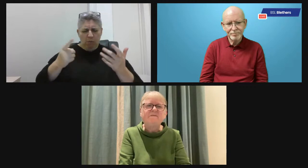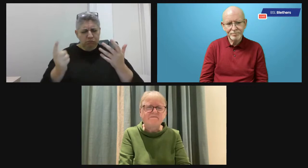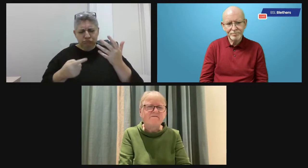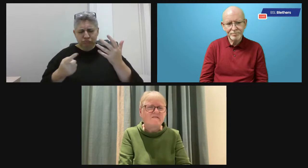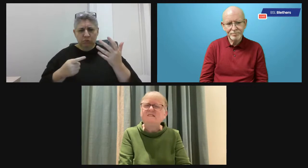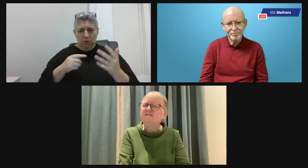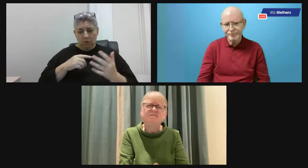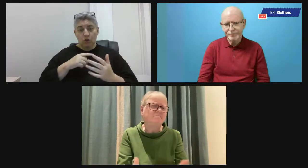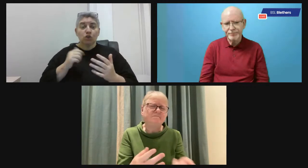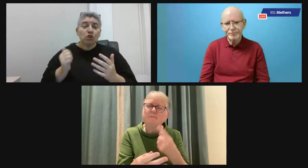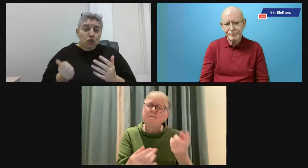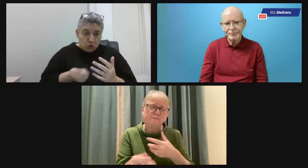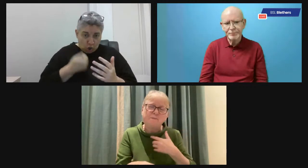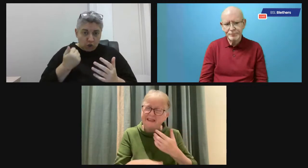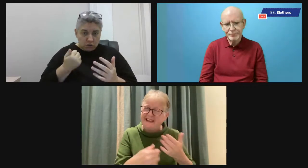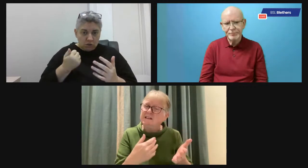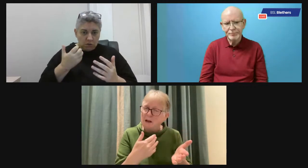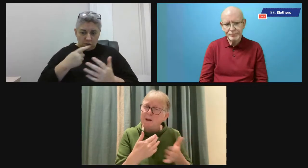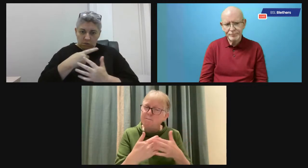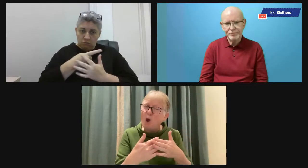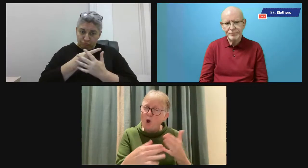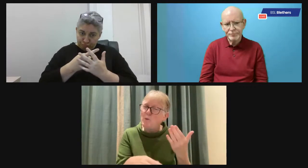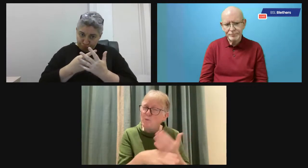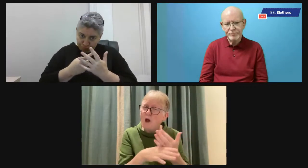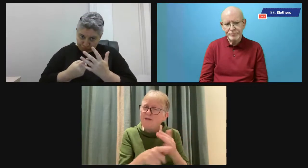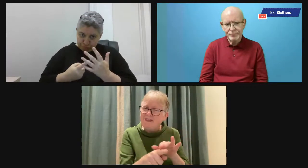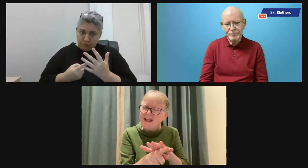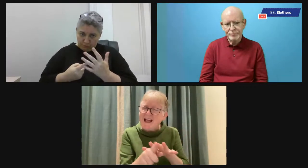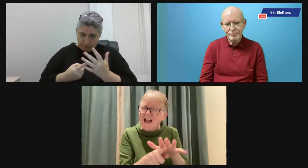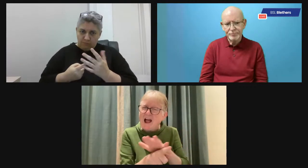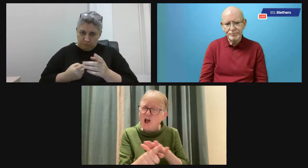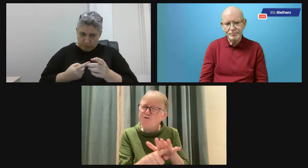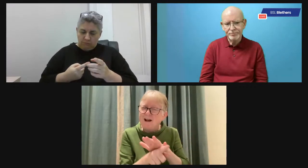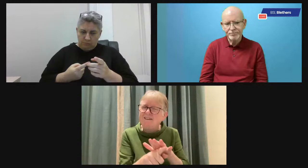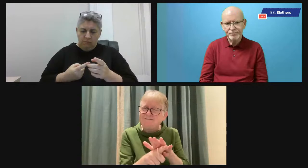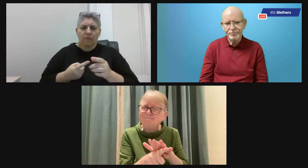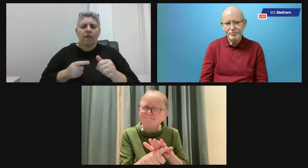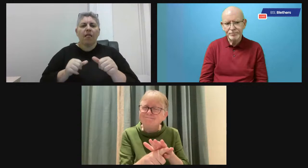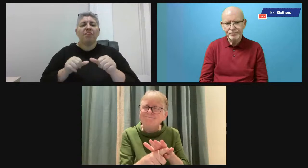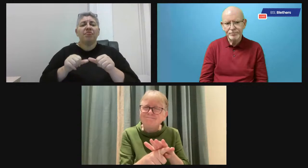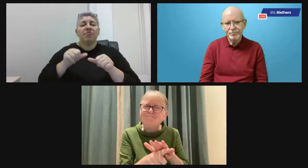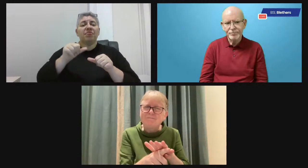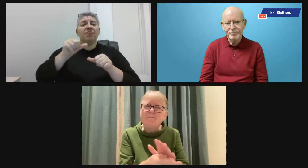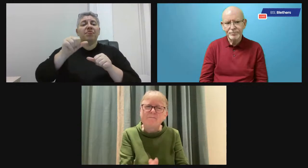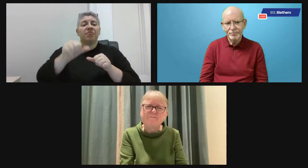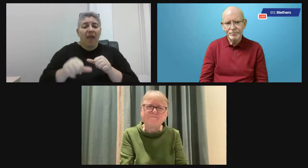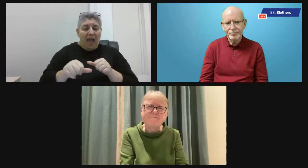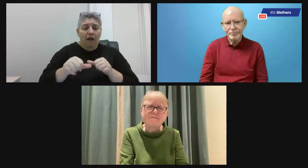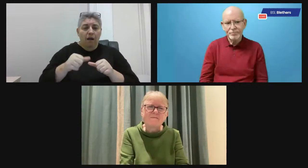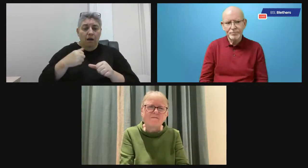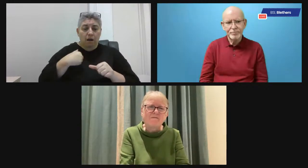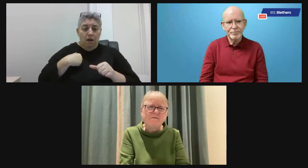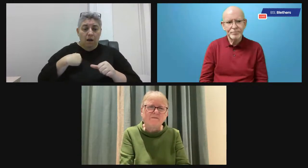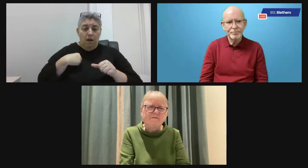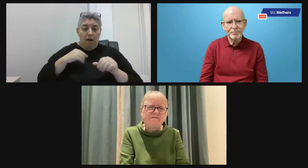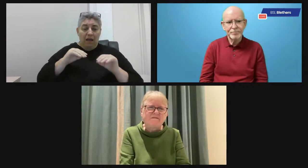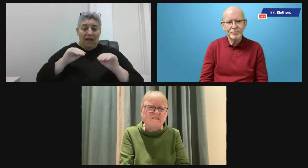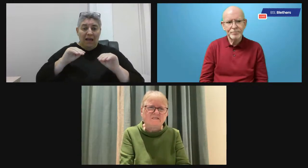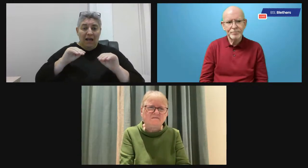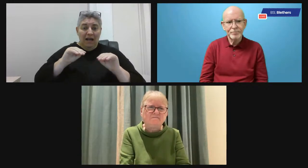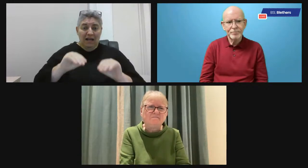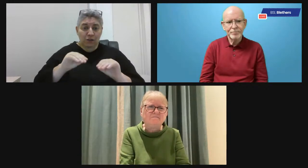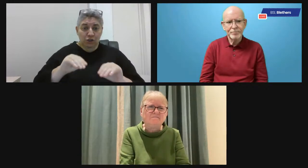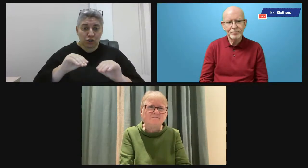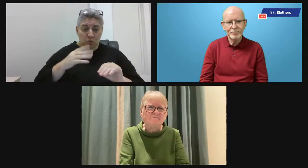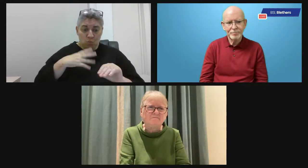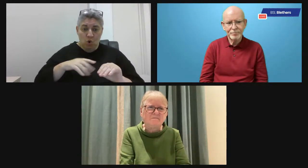teaching materials, or there's different pathways, or what Well, do we that's do an then? area where we need